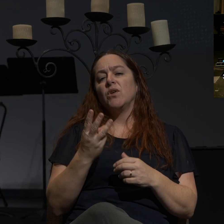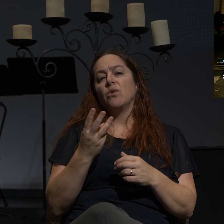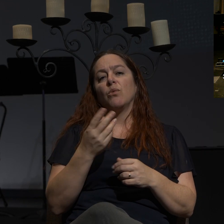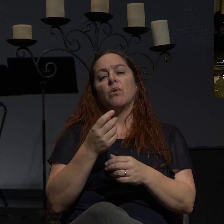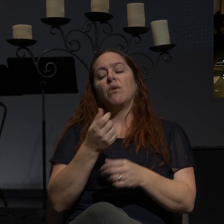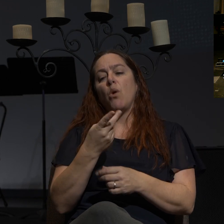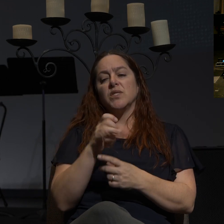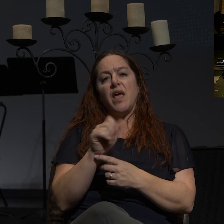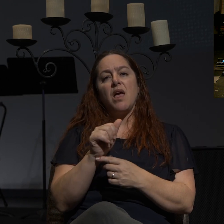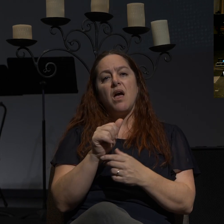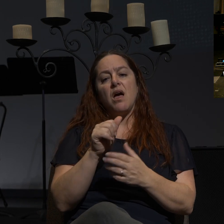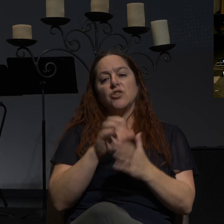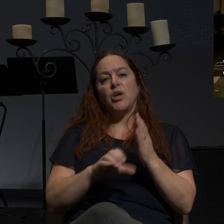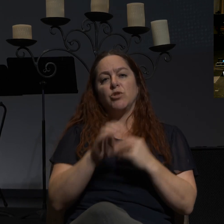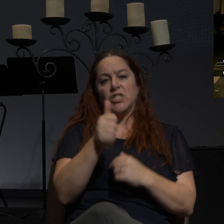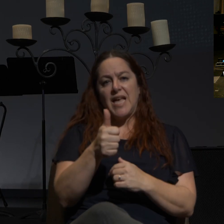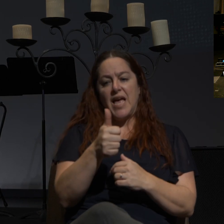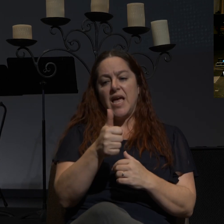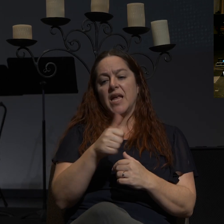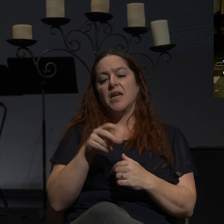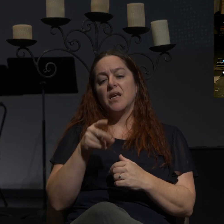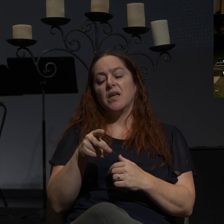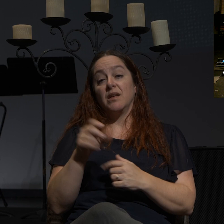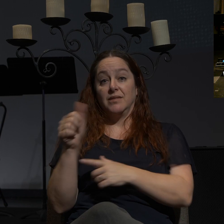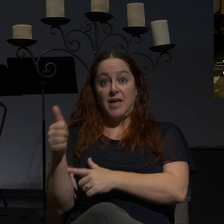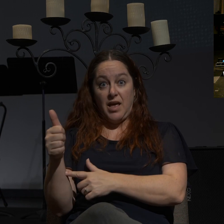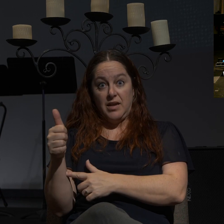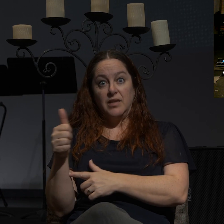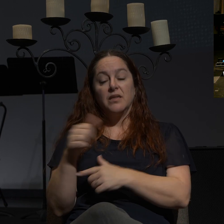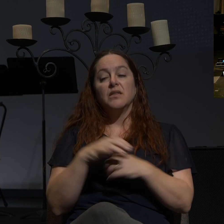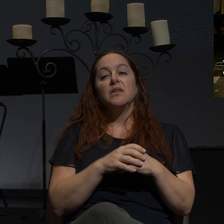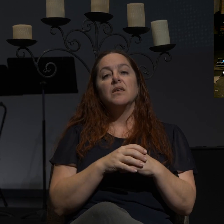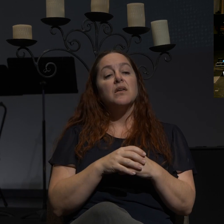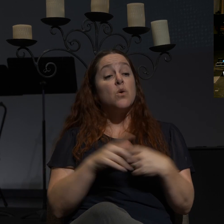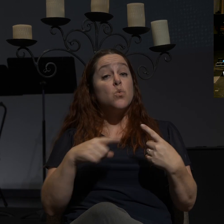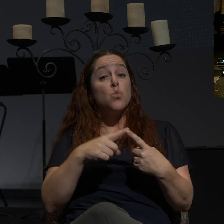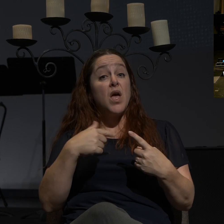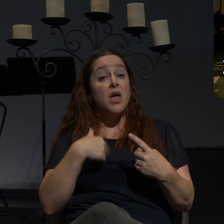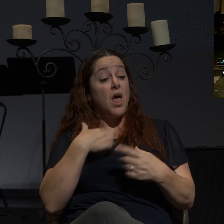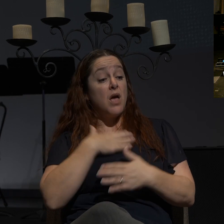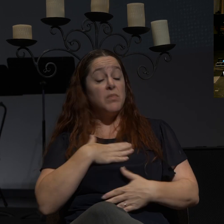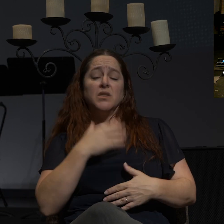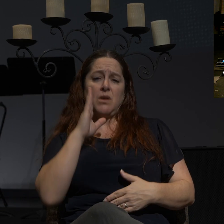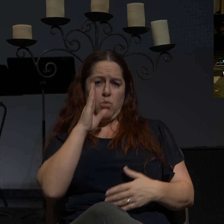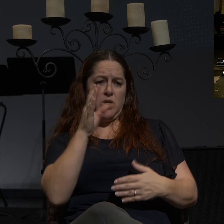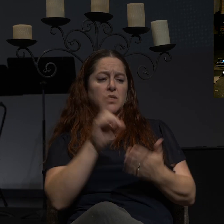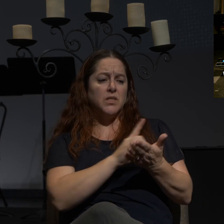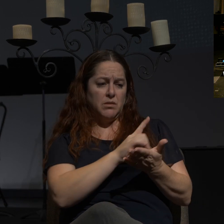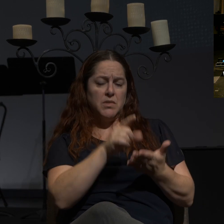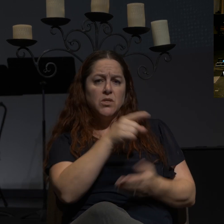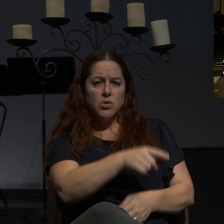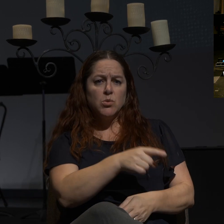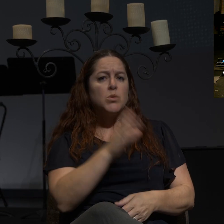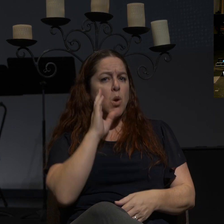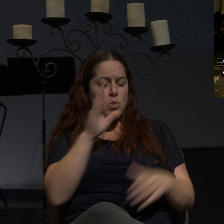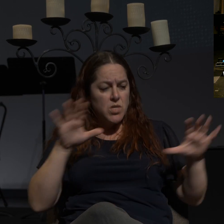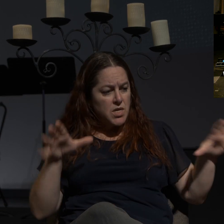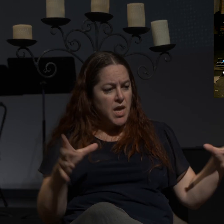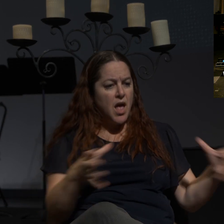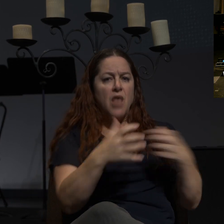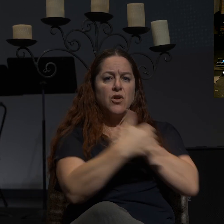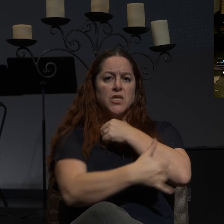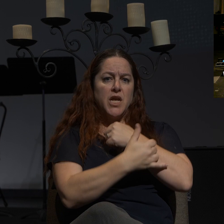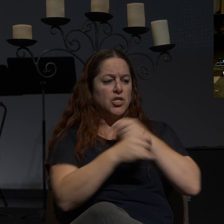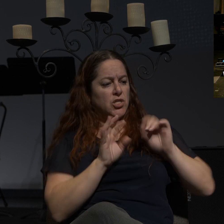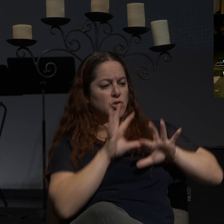10 point this out to us. Hosea 10, verse 10. When I please, I will discipline them. I will gather nations together